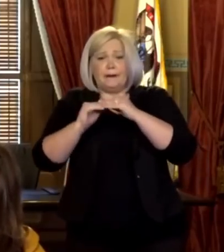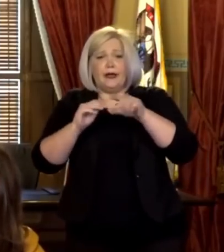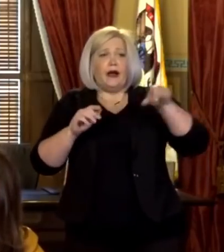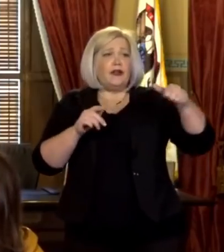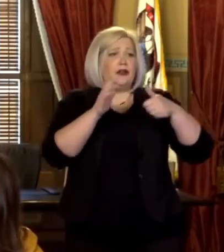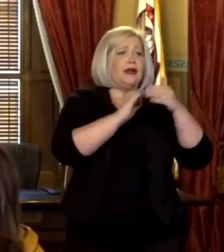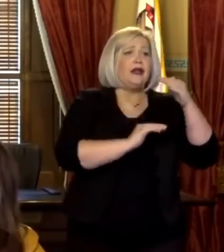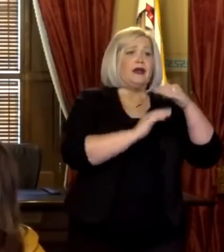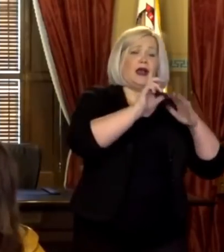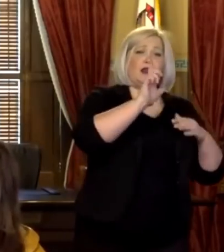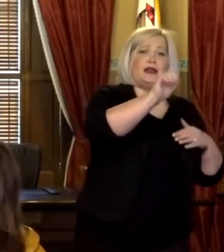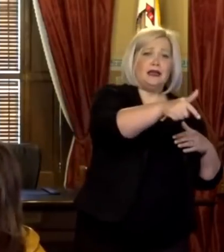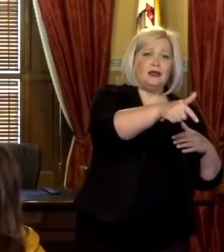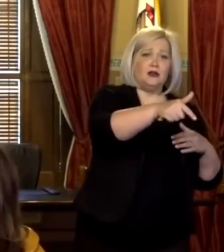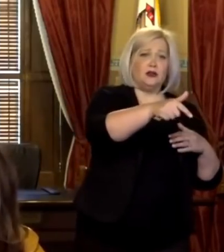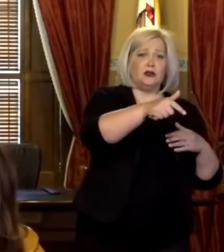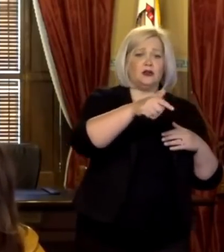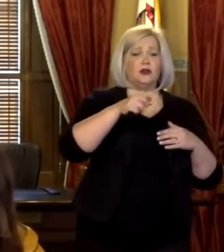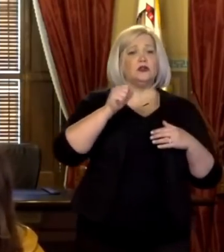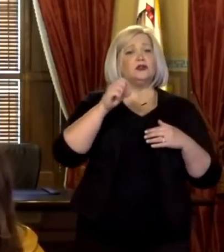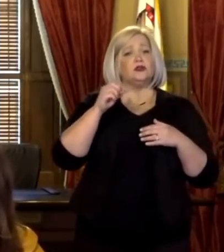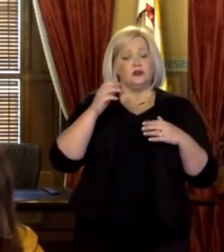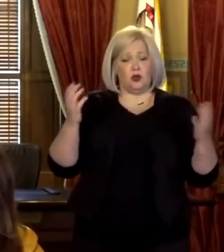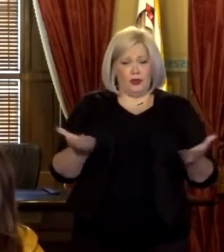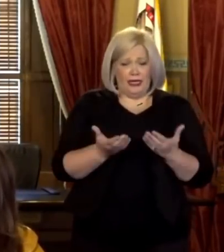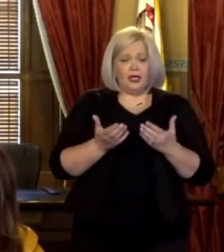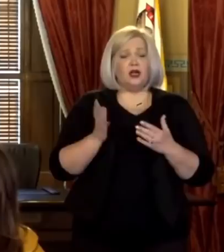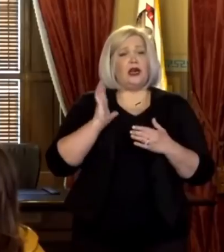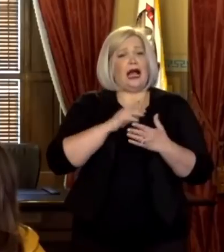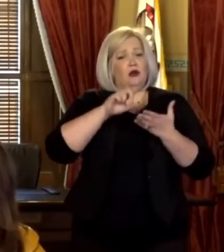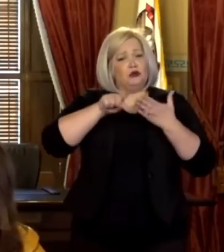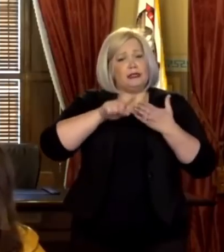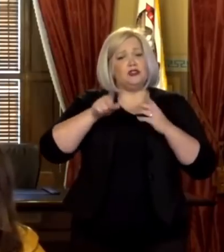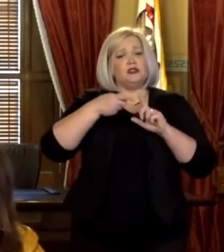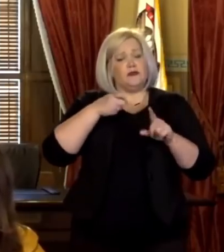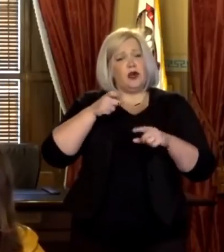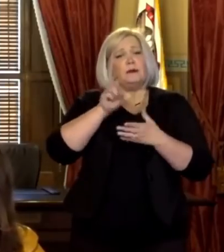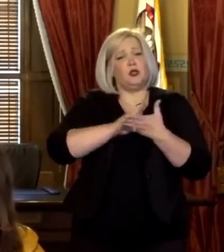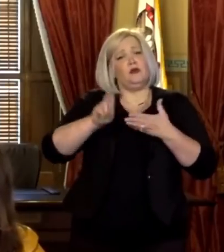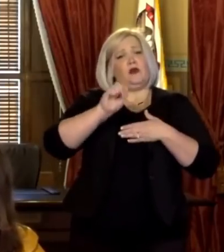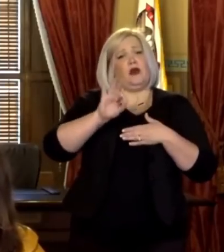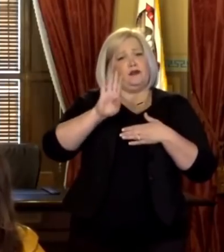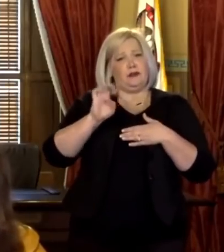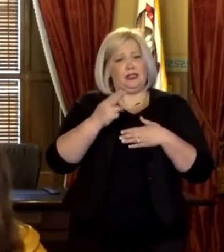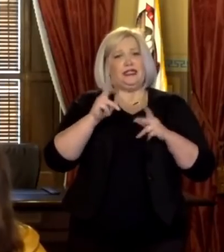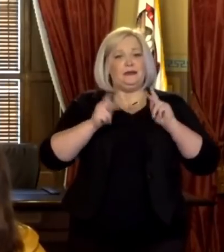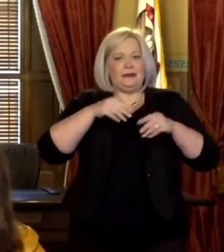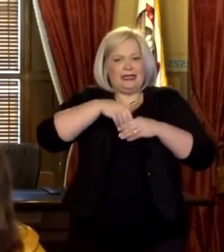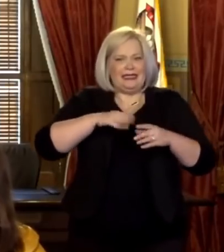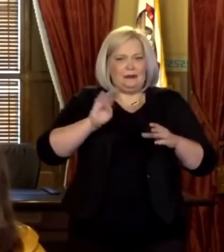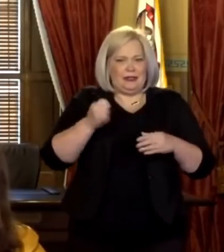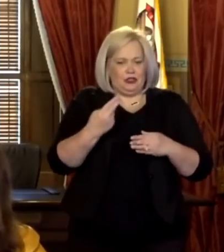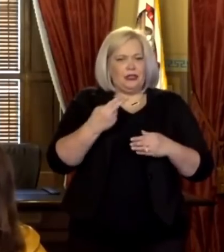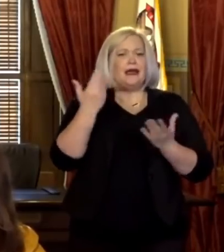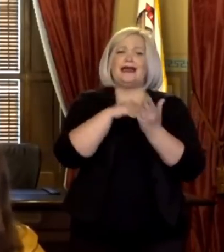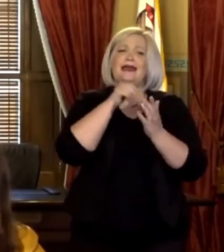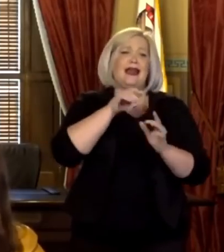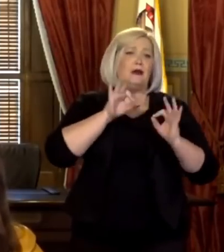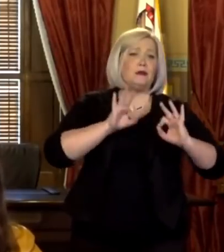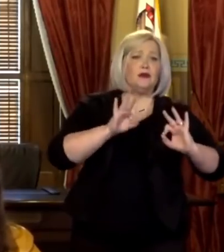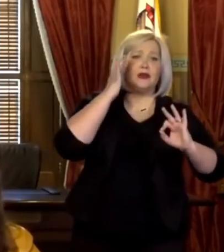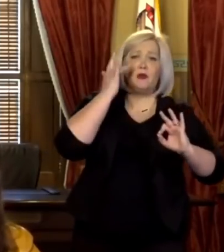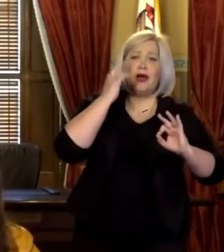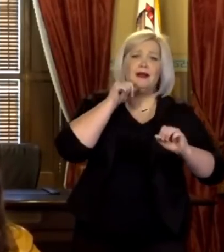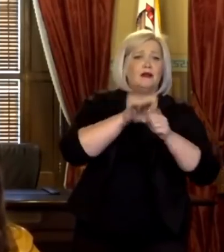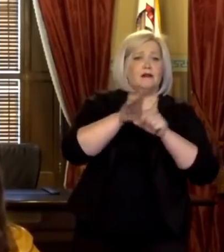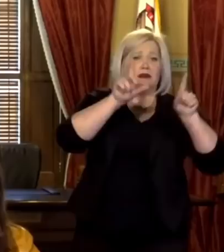done by people here in Michigan at the University of Michigan. It is, of course, not perfect because of the testing